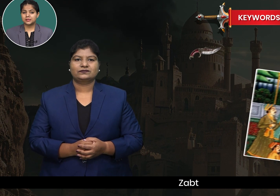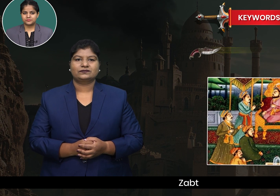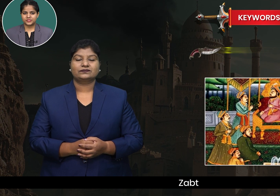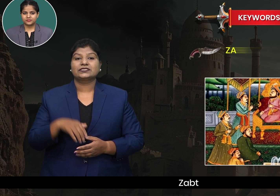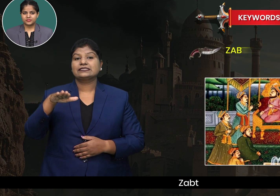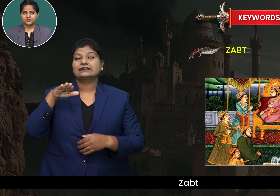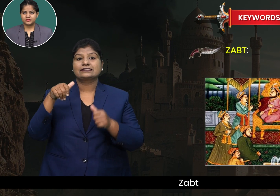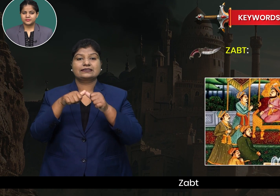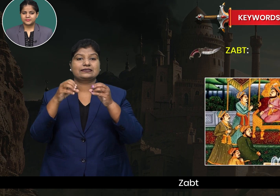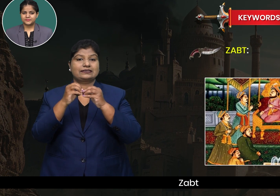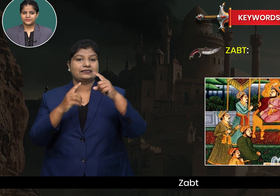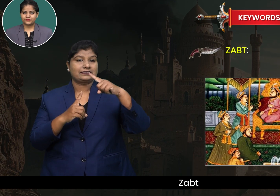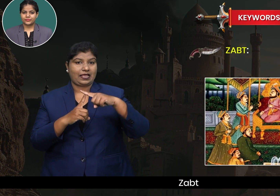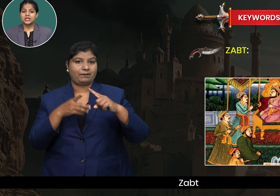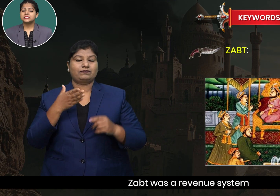Zabt.